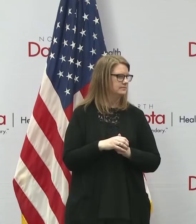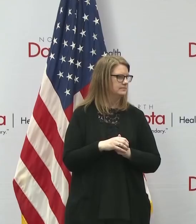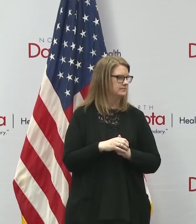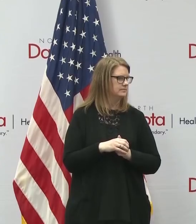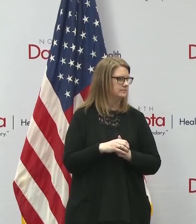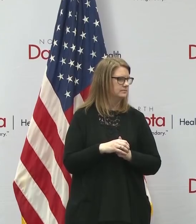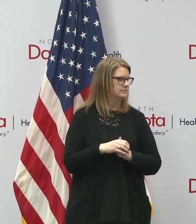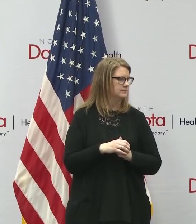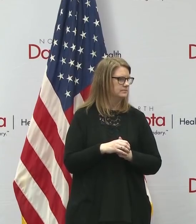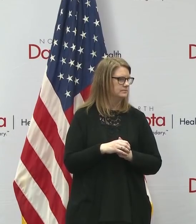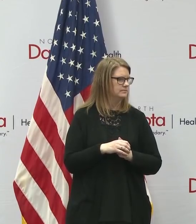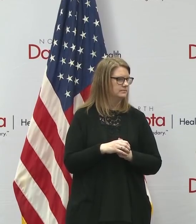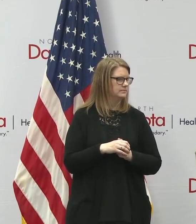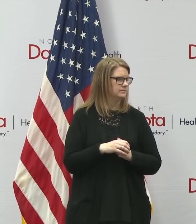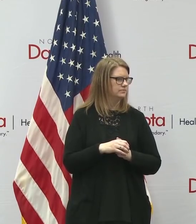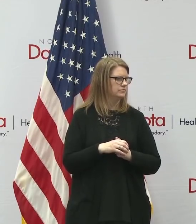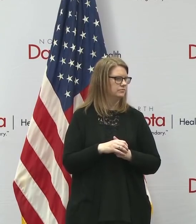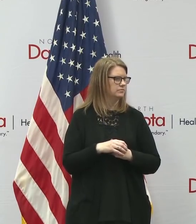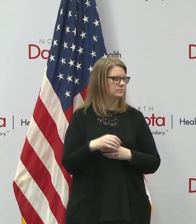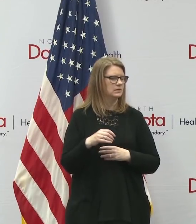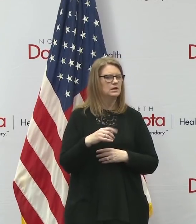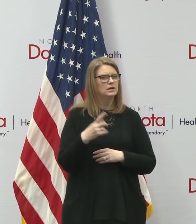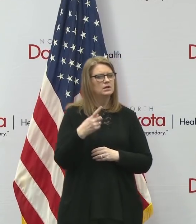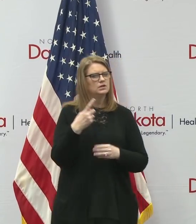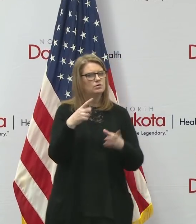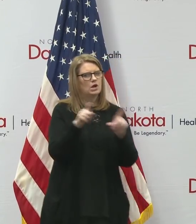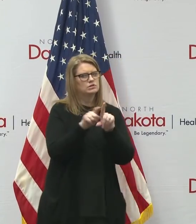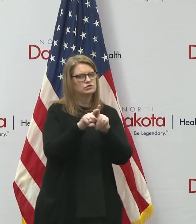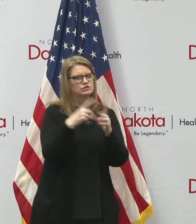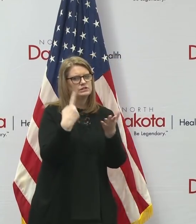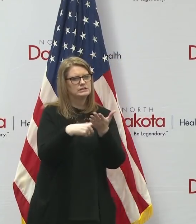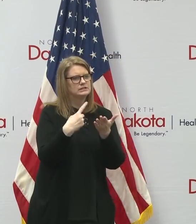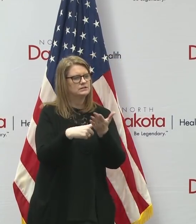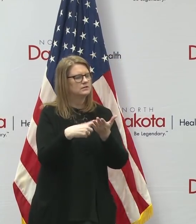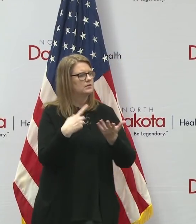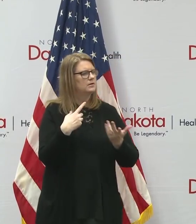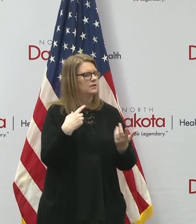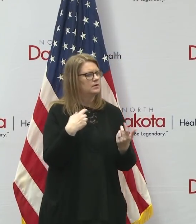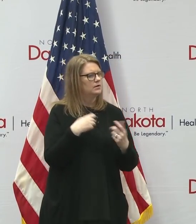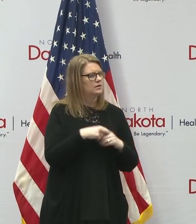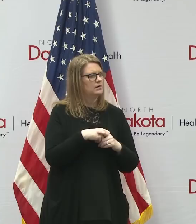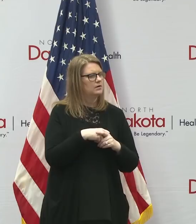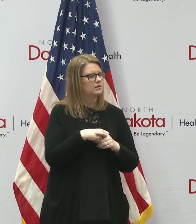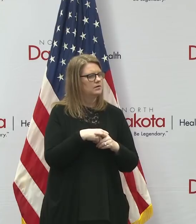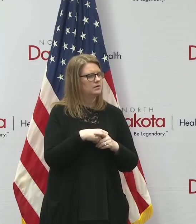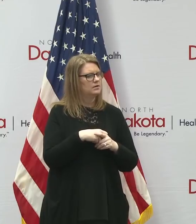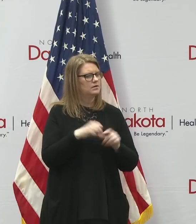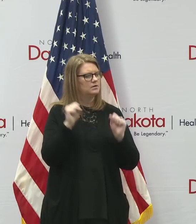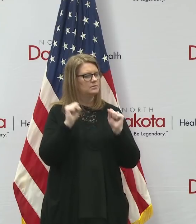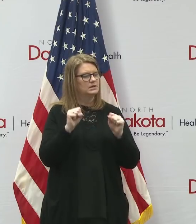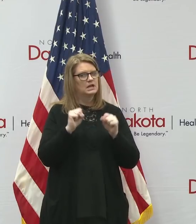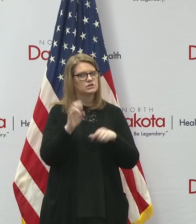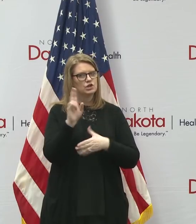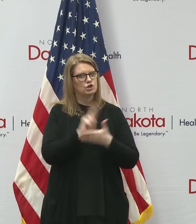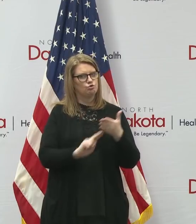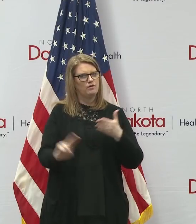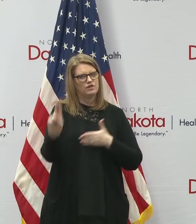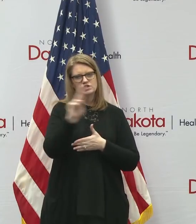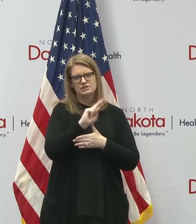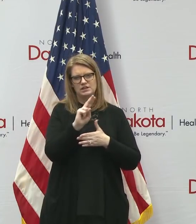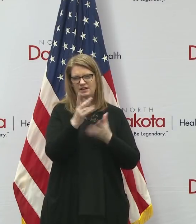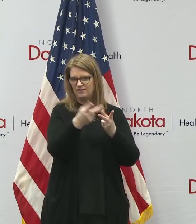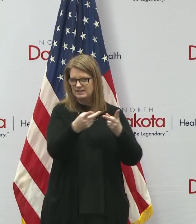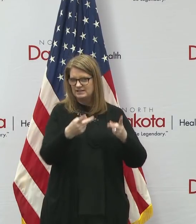I had heard that, and you just alluded to this, that we're looking at potential university system facilities